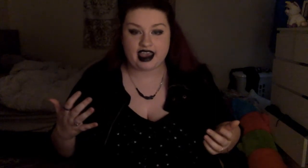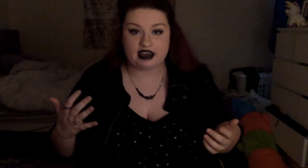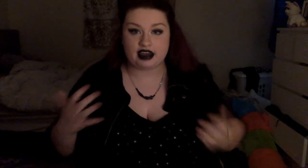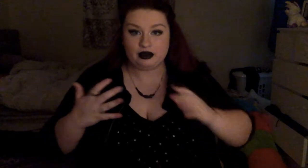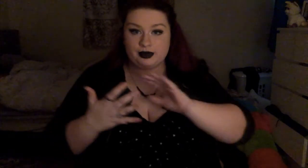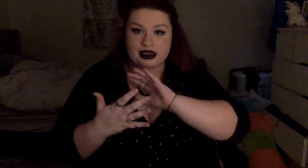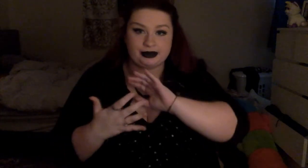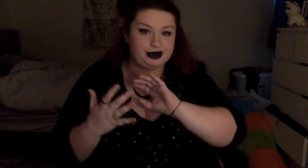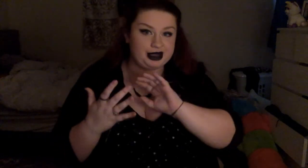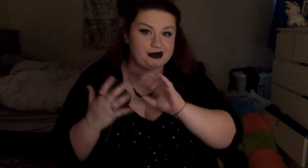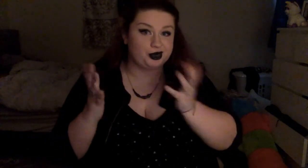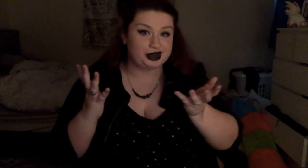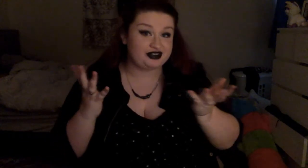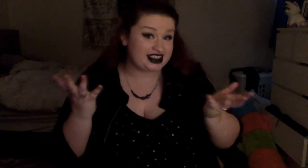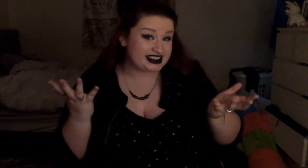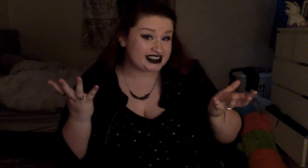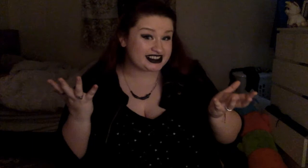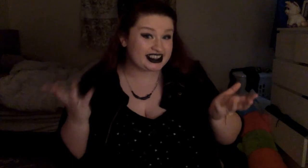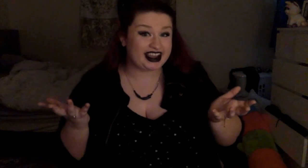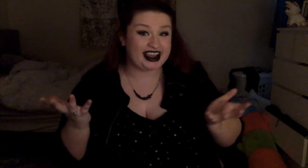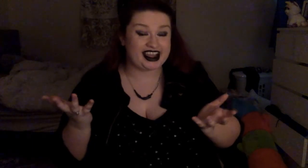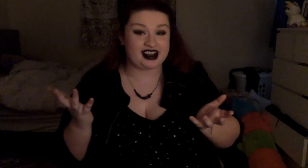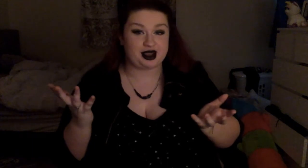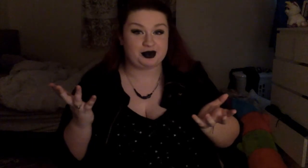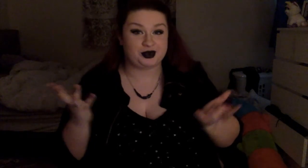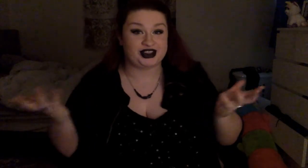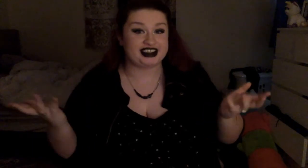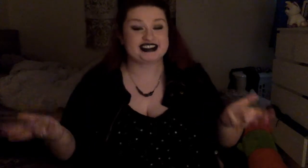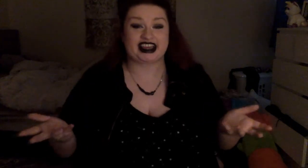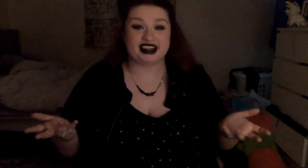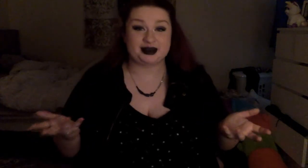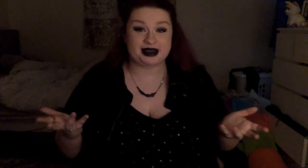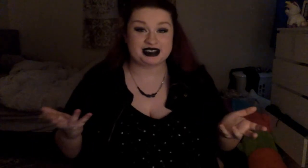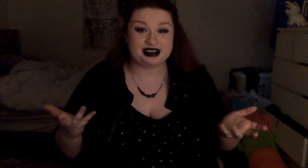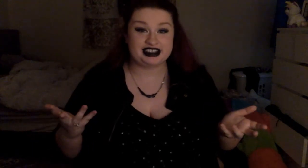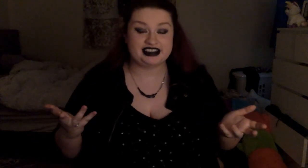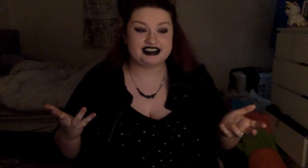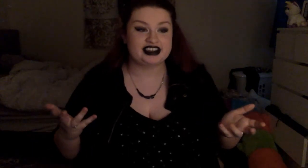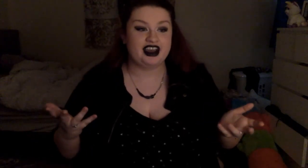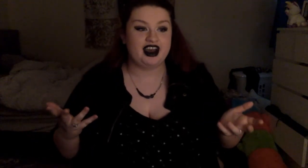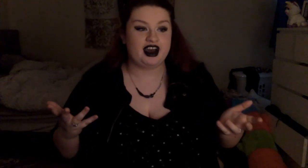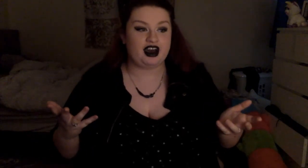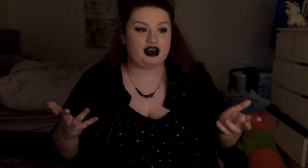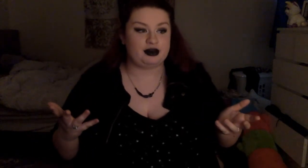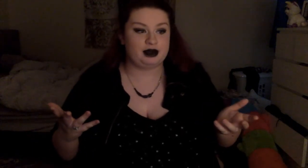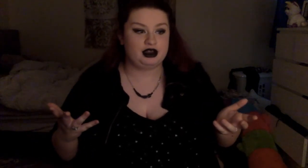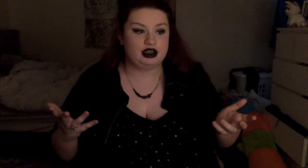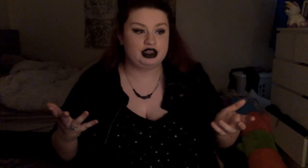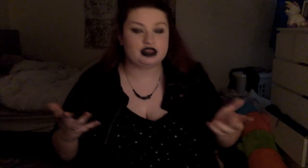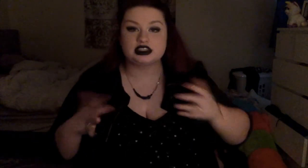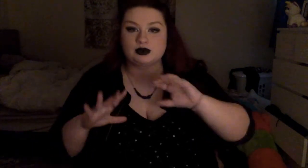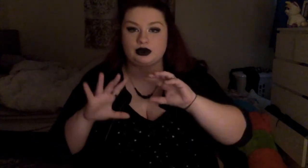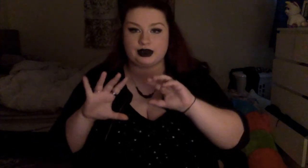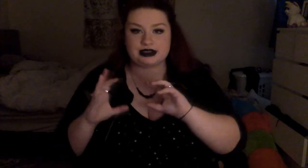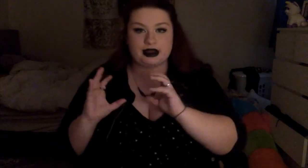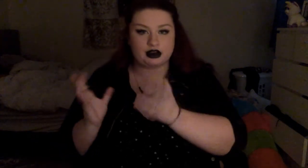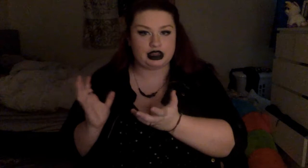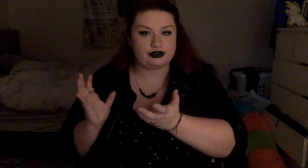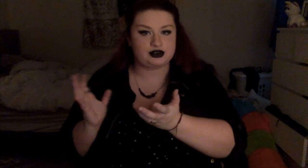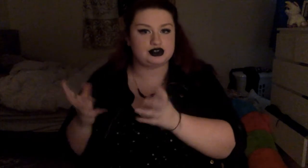And I will be uploading more of these, and I am really excited about doing this. This one was better if you do know